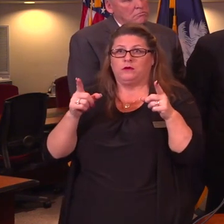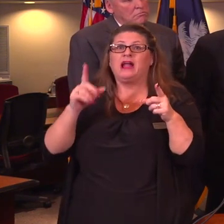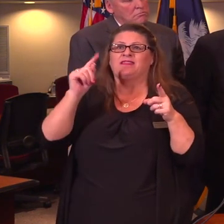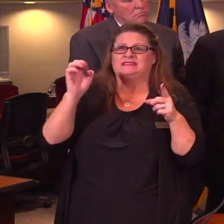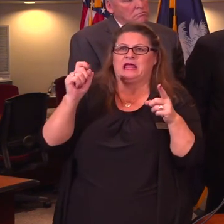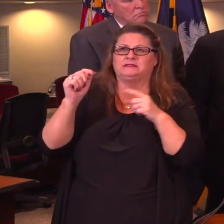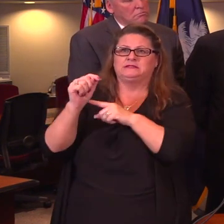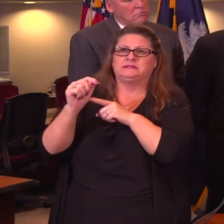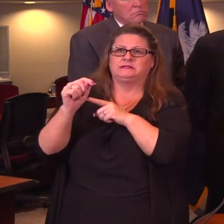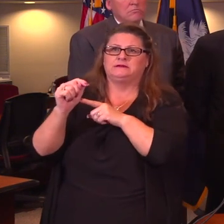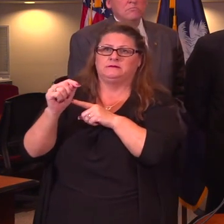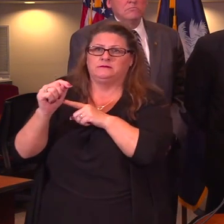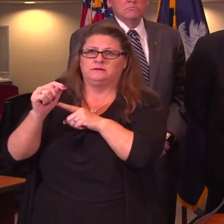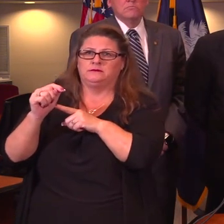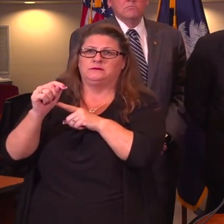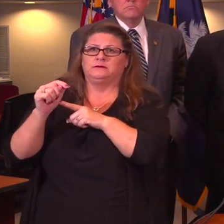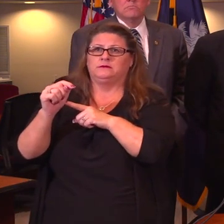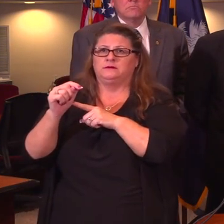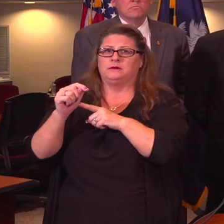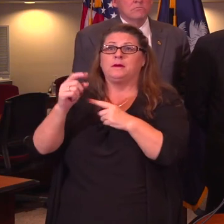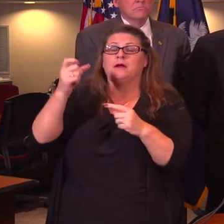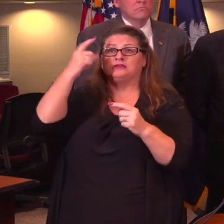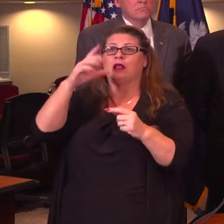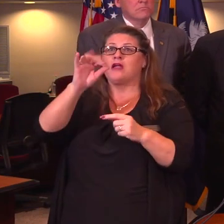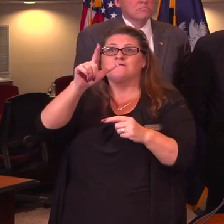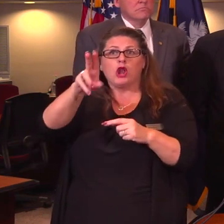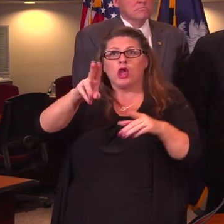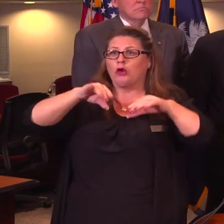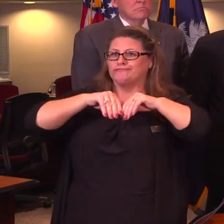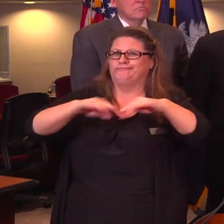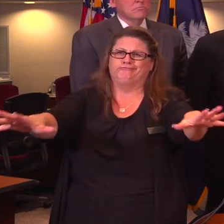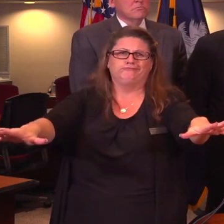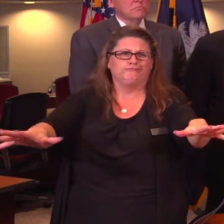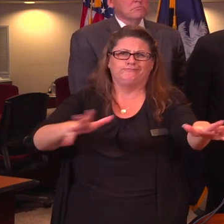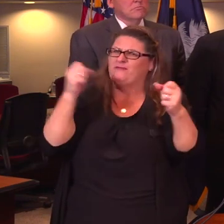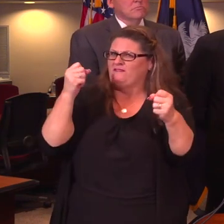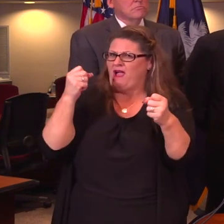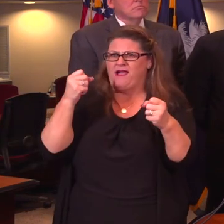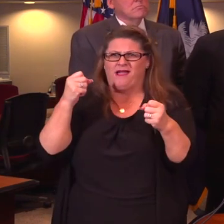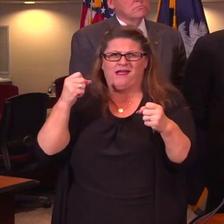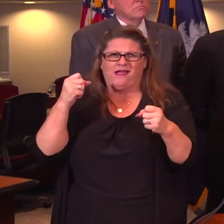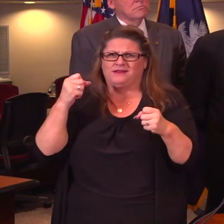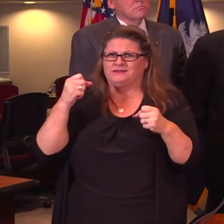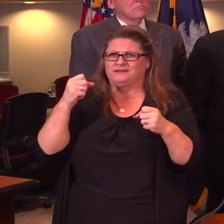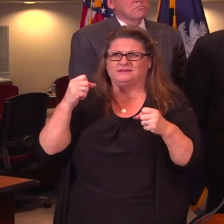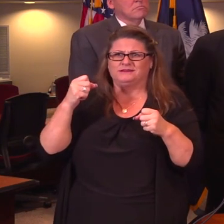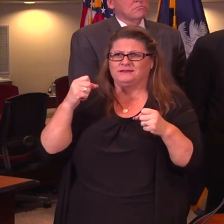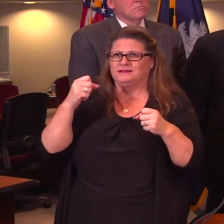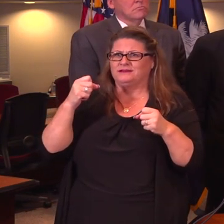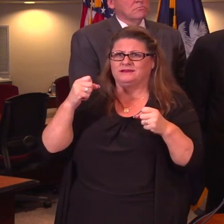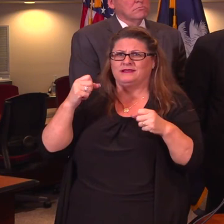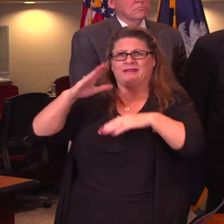is important, because flu is circulating so widely in the community, it's much more likely that people who present with those